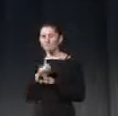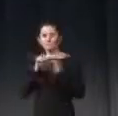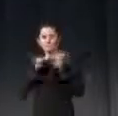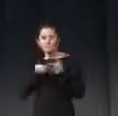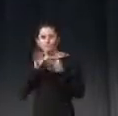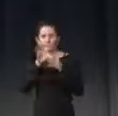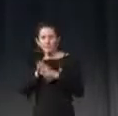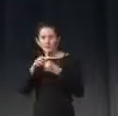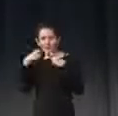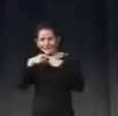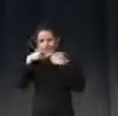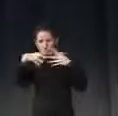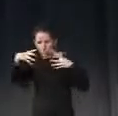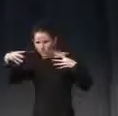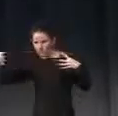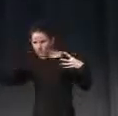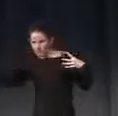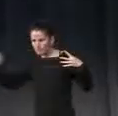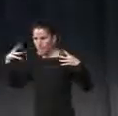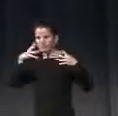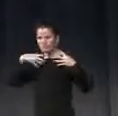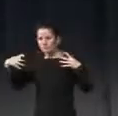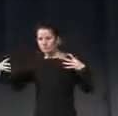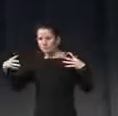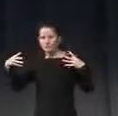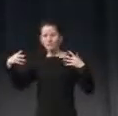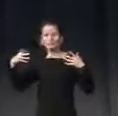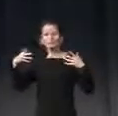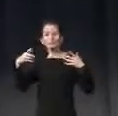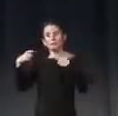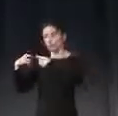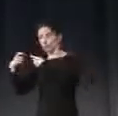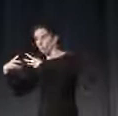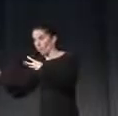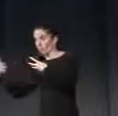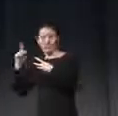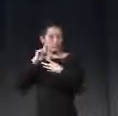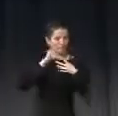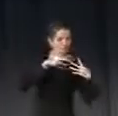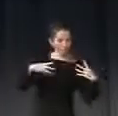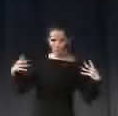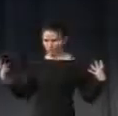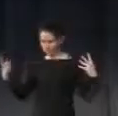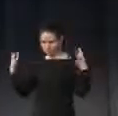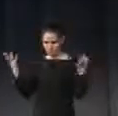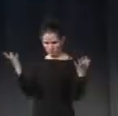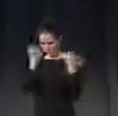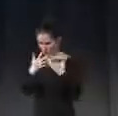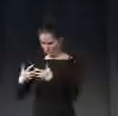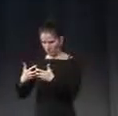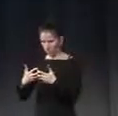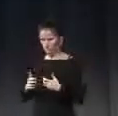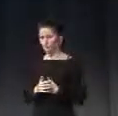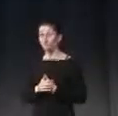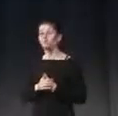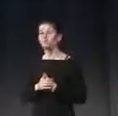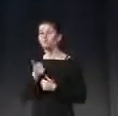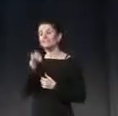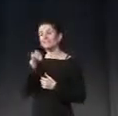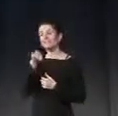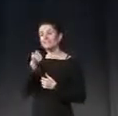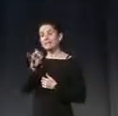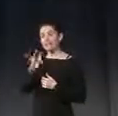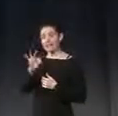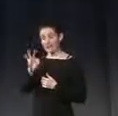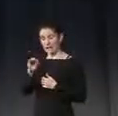electrical resonance, drawing analogies to acoustics. In the 1890s, several French and American experimenters developed